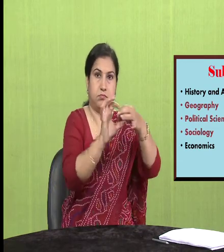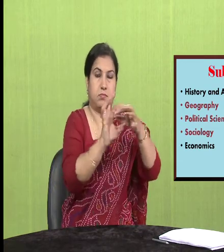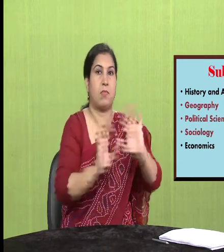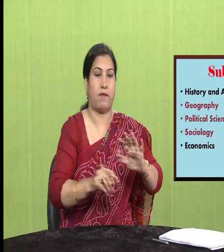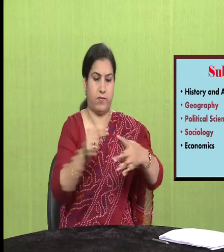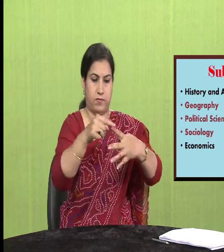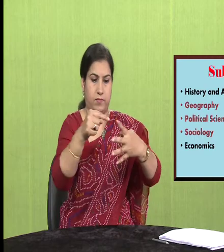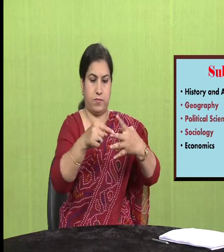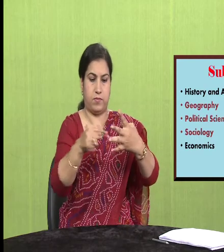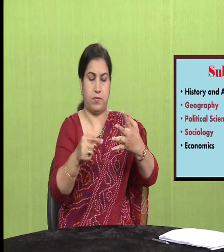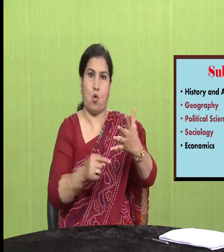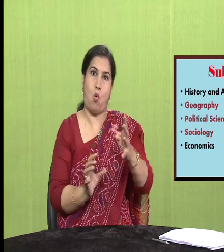subjects.